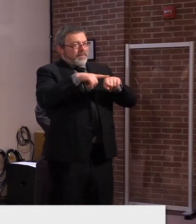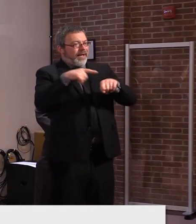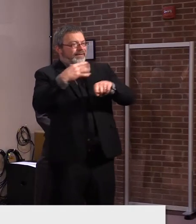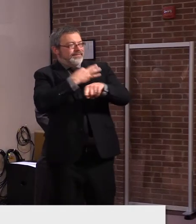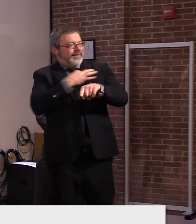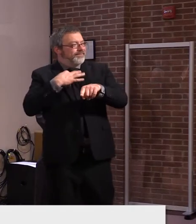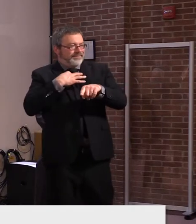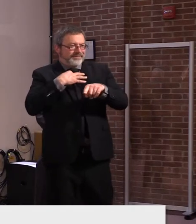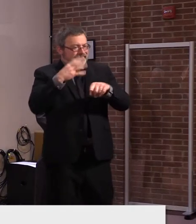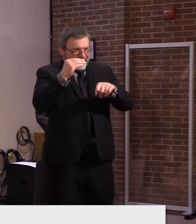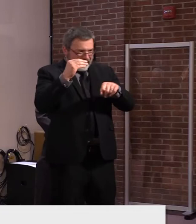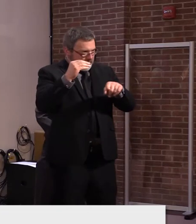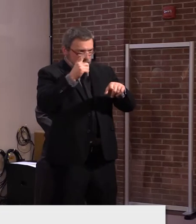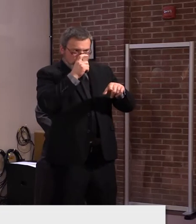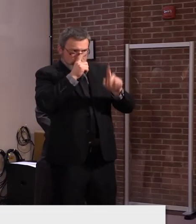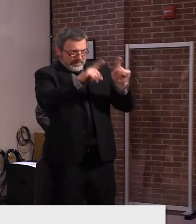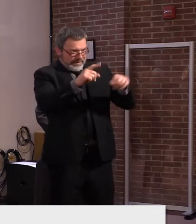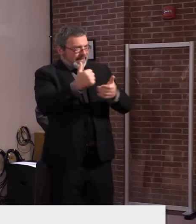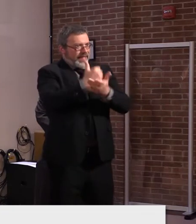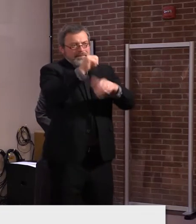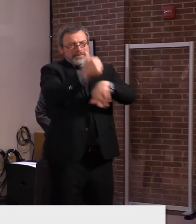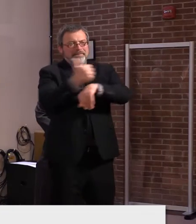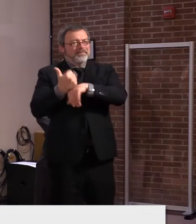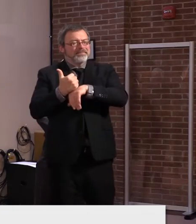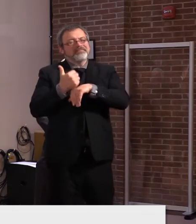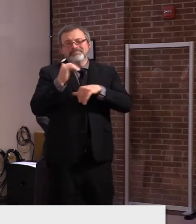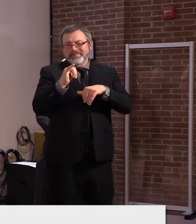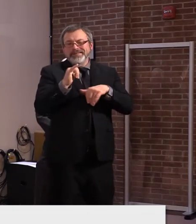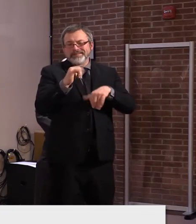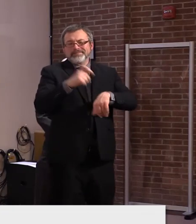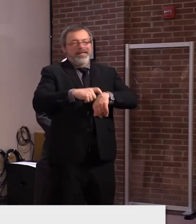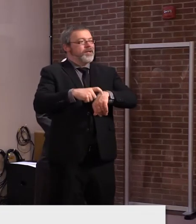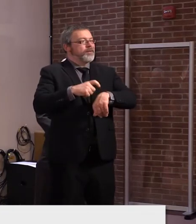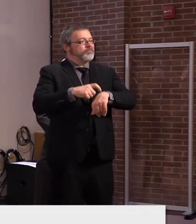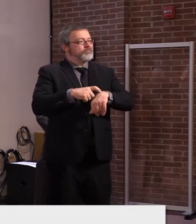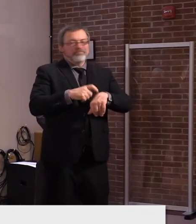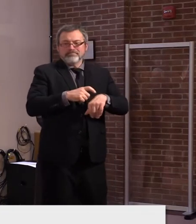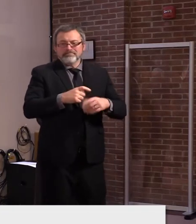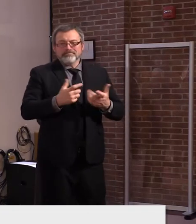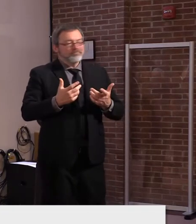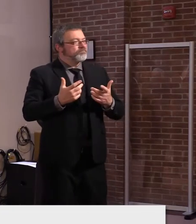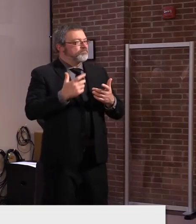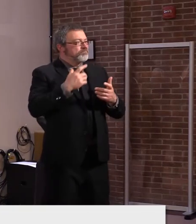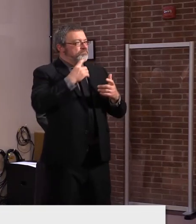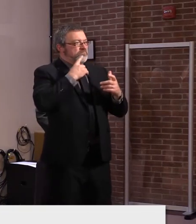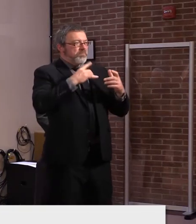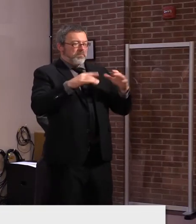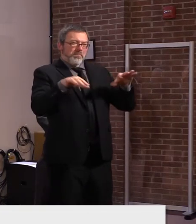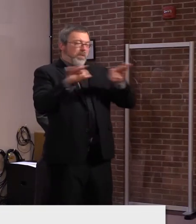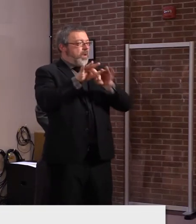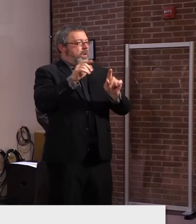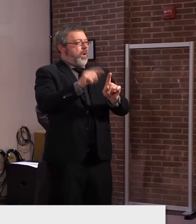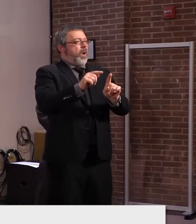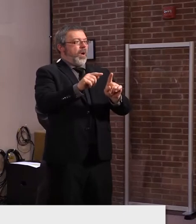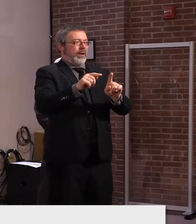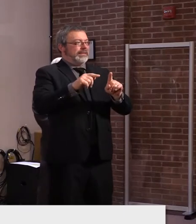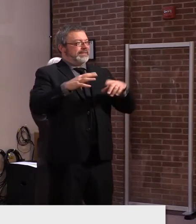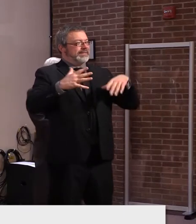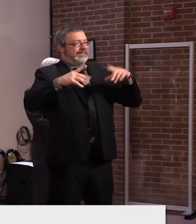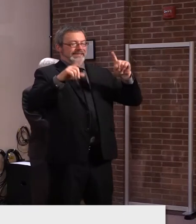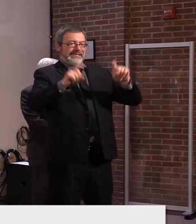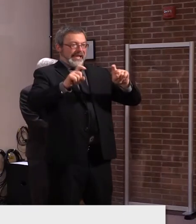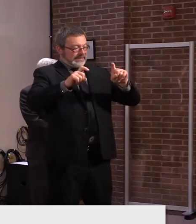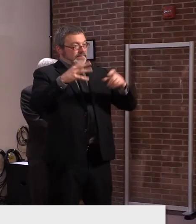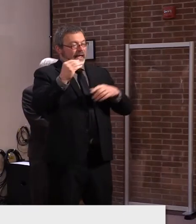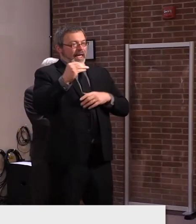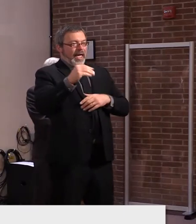both accomplish our health goals and accomplish our educational goals. And for me, that's testing is really emerging as a priority. Secretary, just to be clear, a